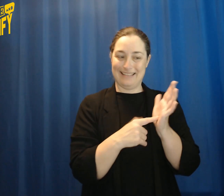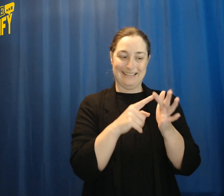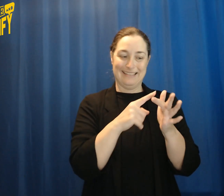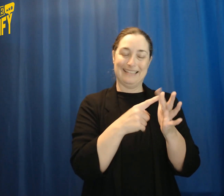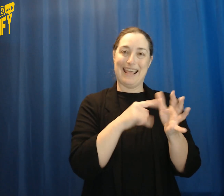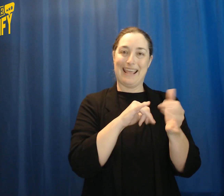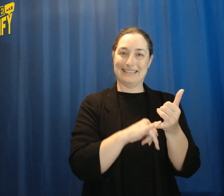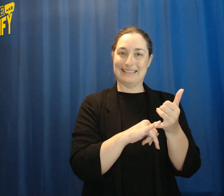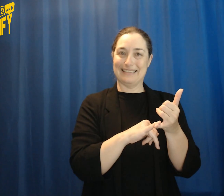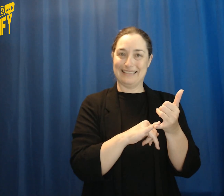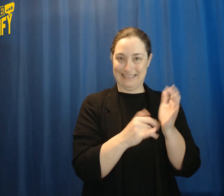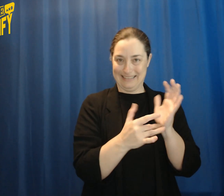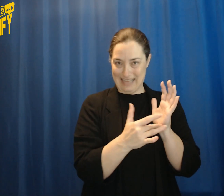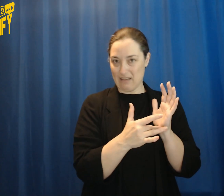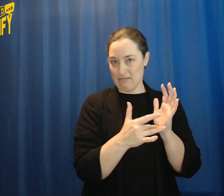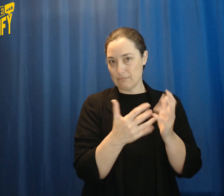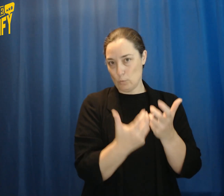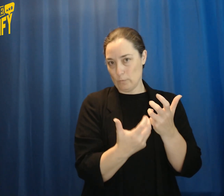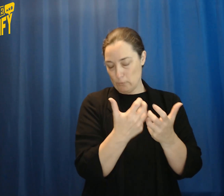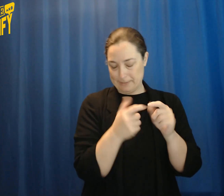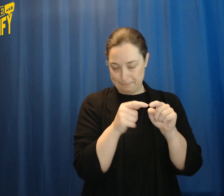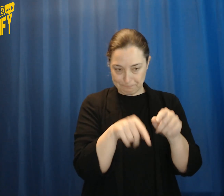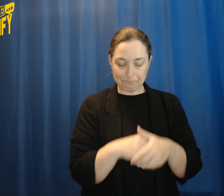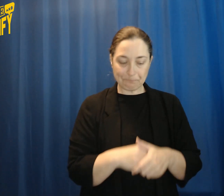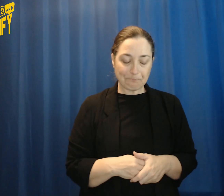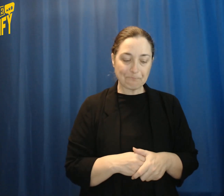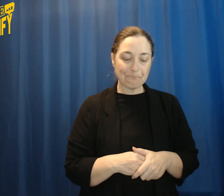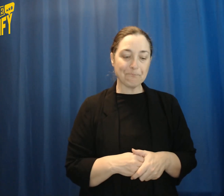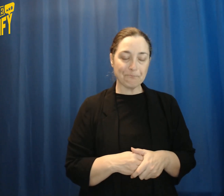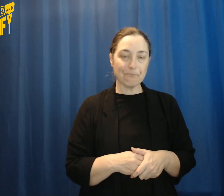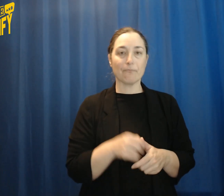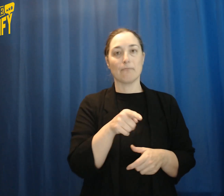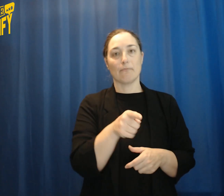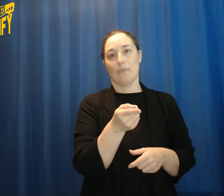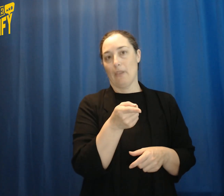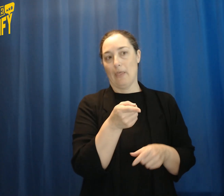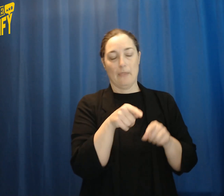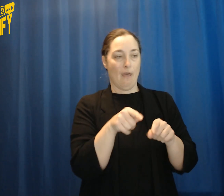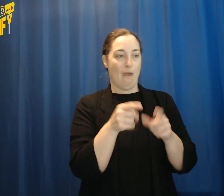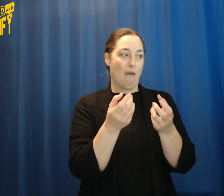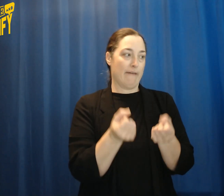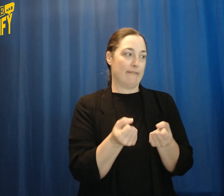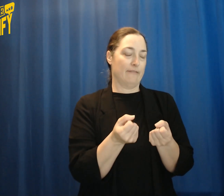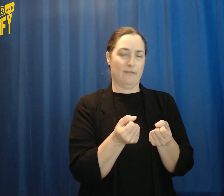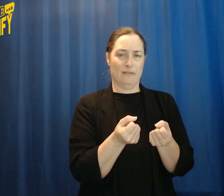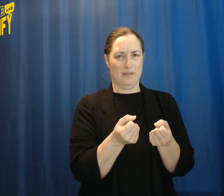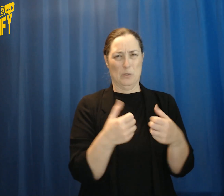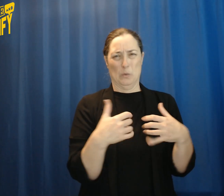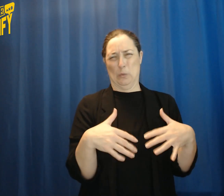ended up studying at. And this university had absolute